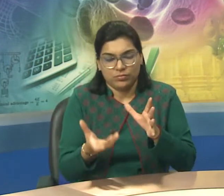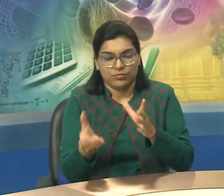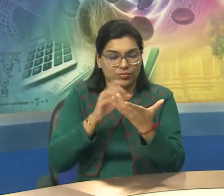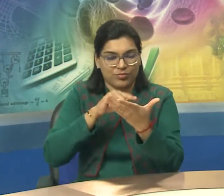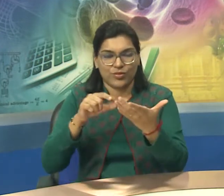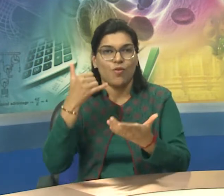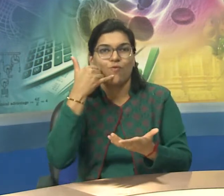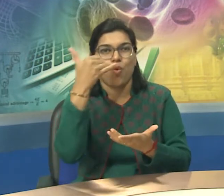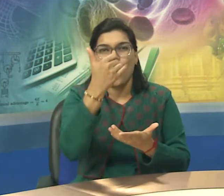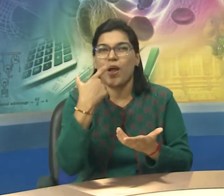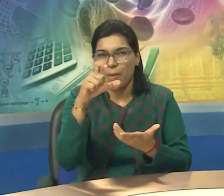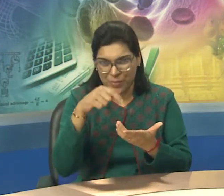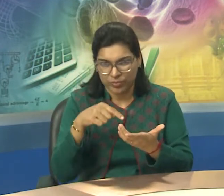customer retention,